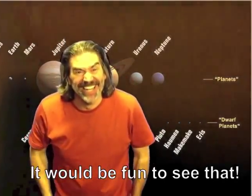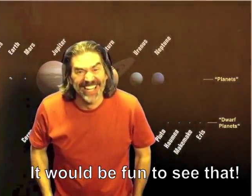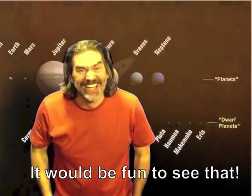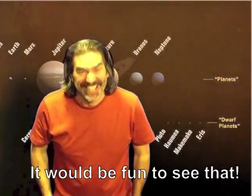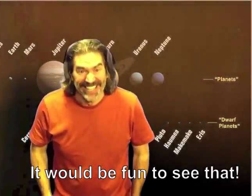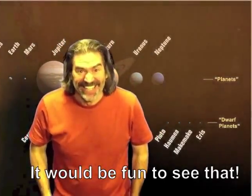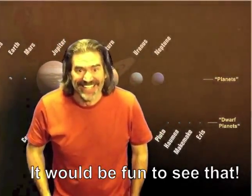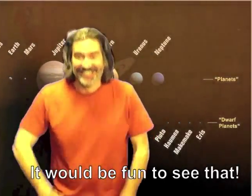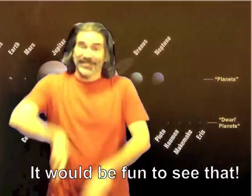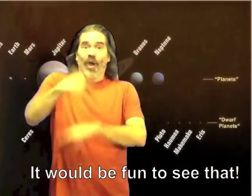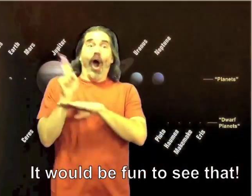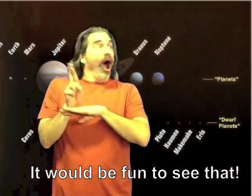But it'd be such fun.